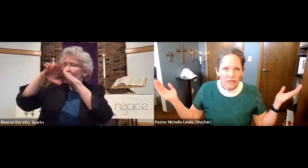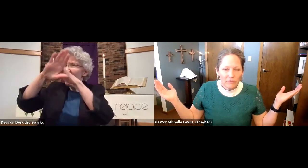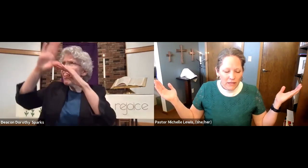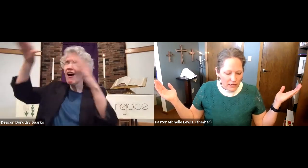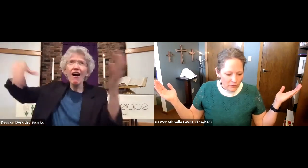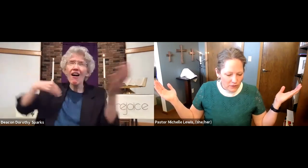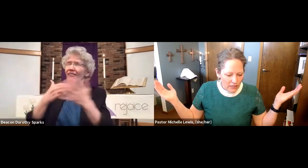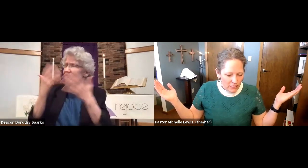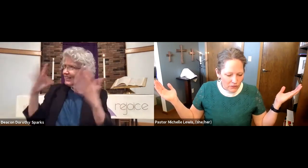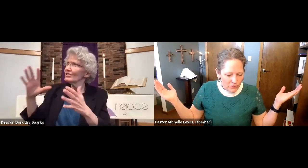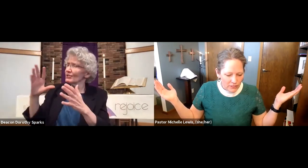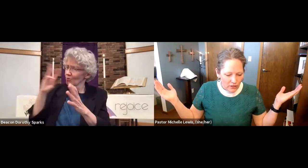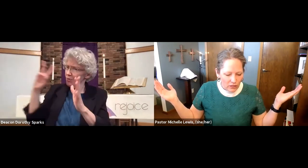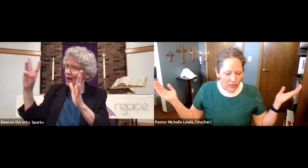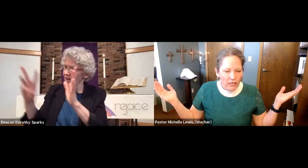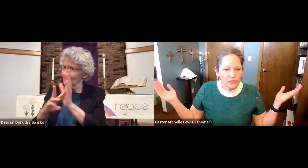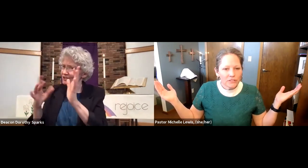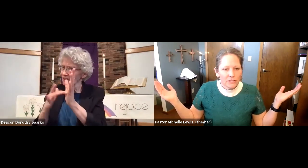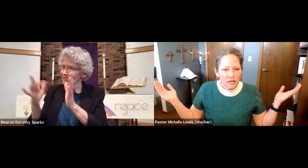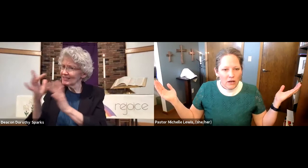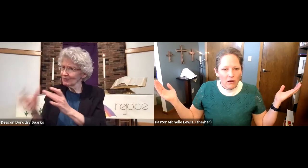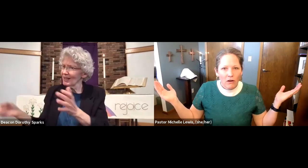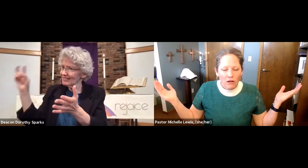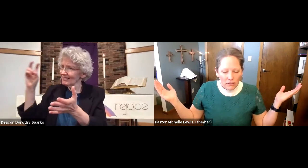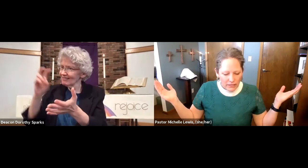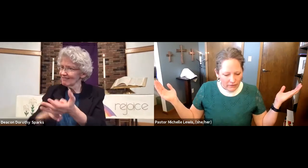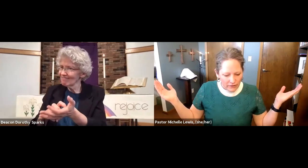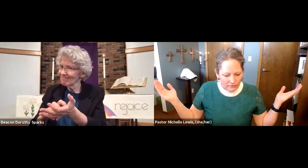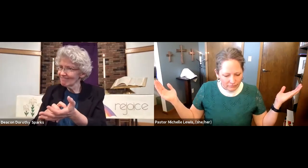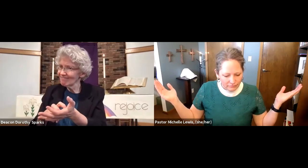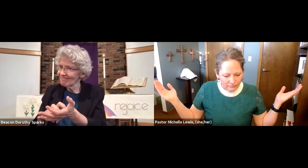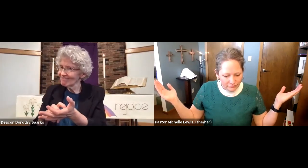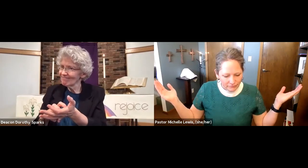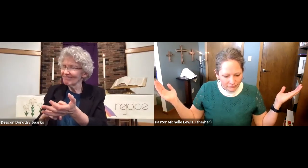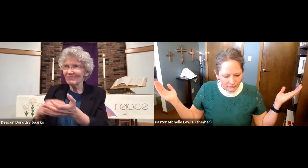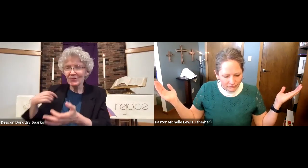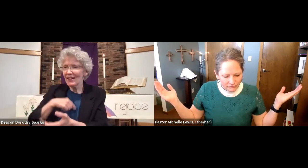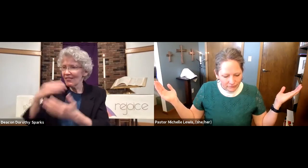We give thanks with the angels and archangels all in heaven.